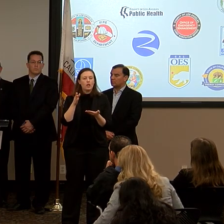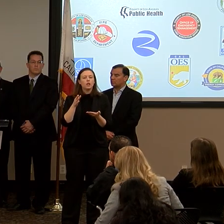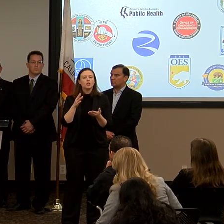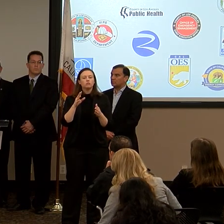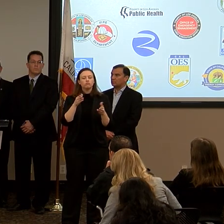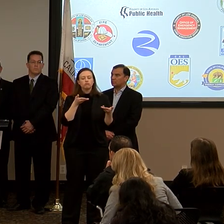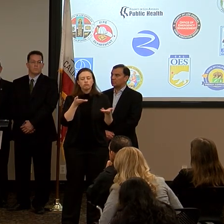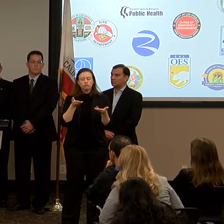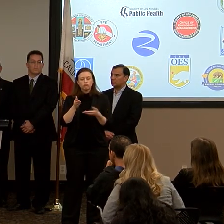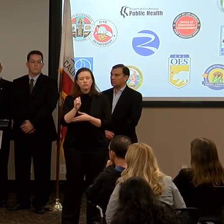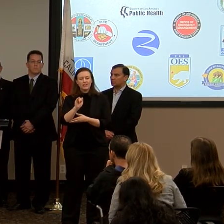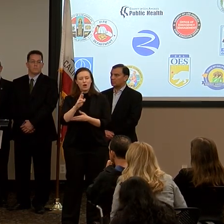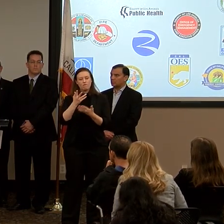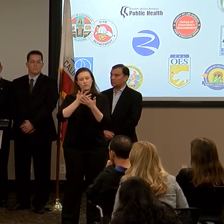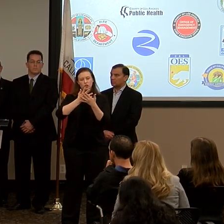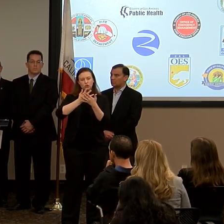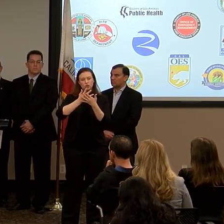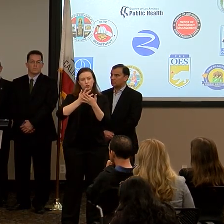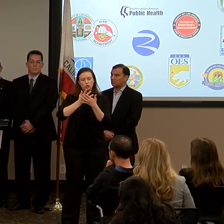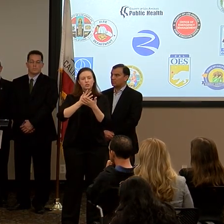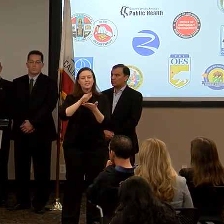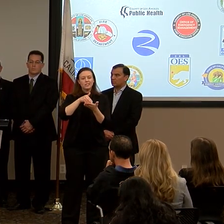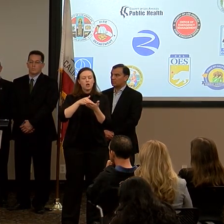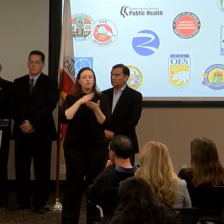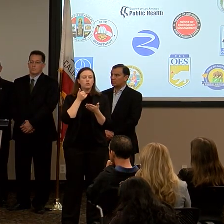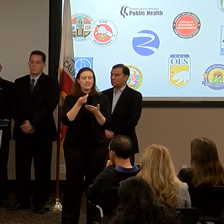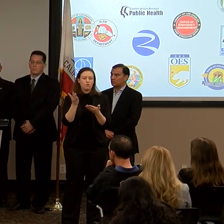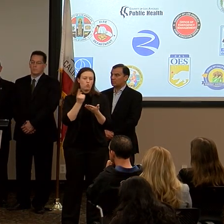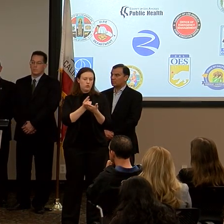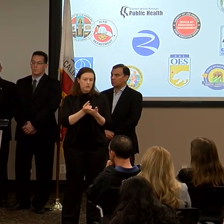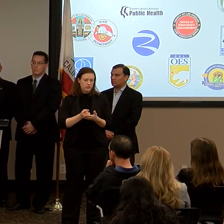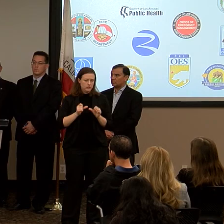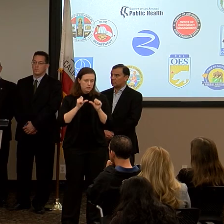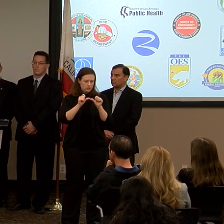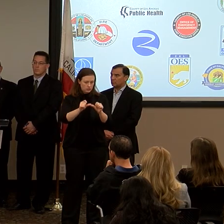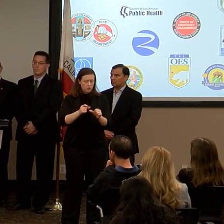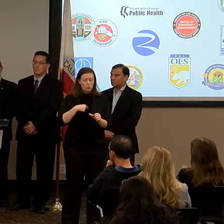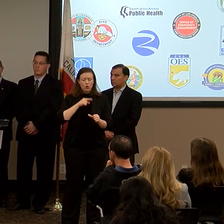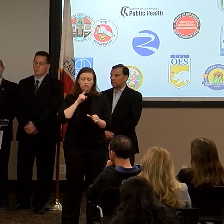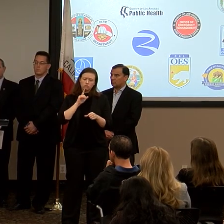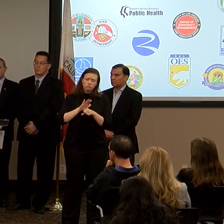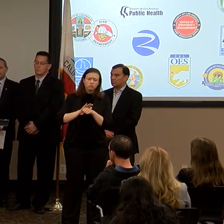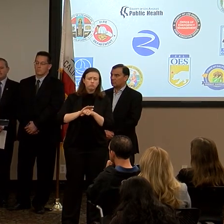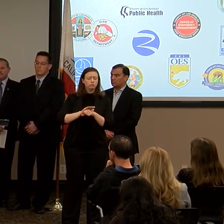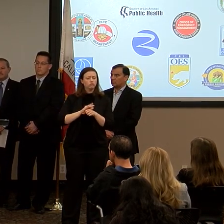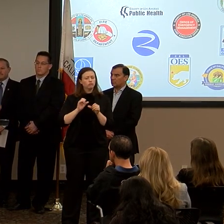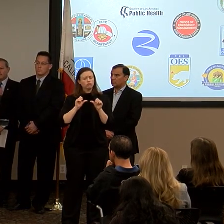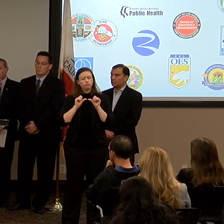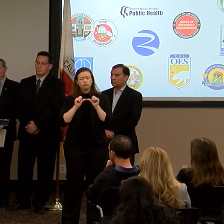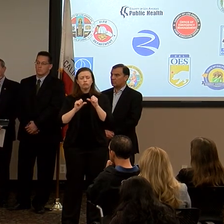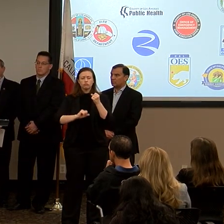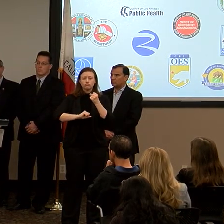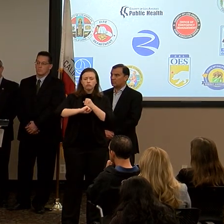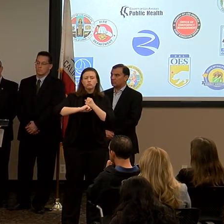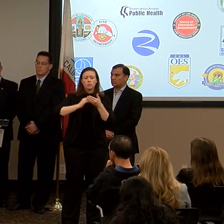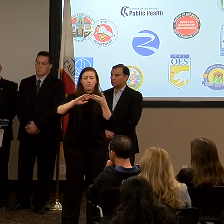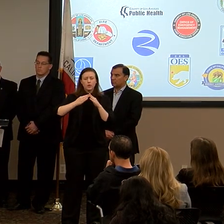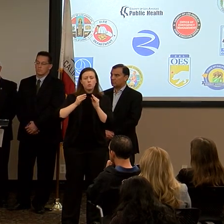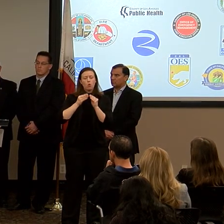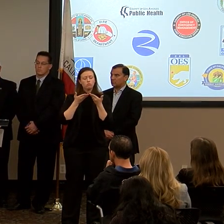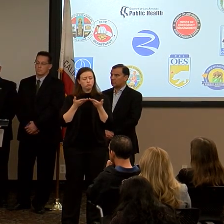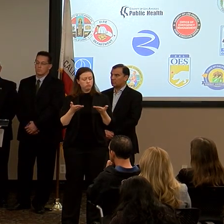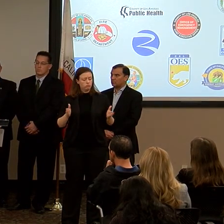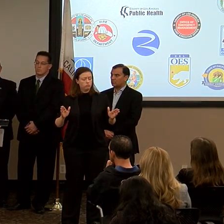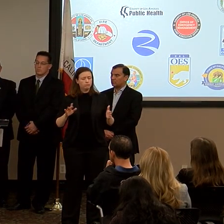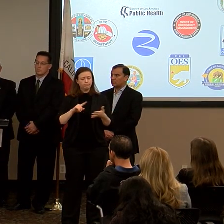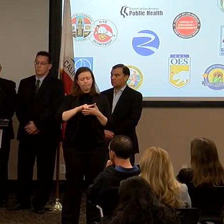filtration services already committed over the next several weeks. We are committed to continuing to support the community more broadly through a